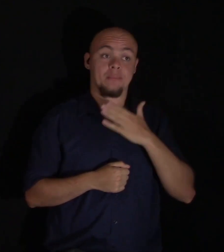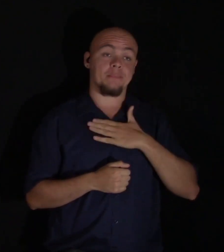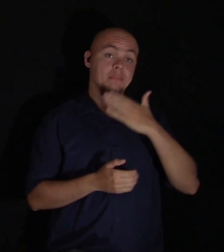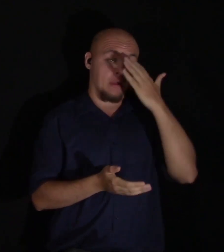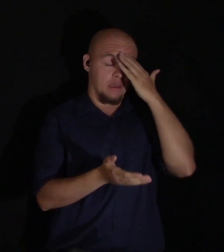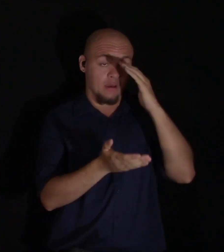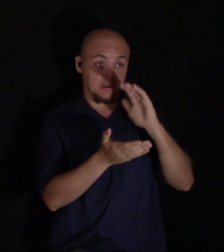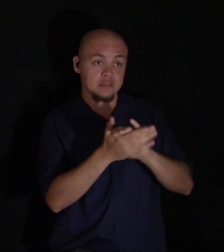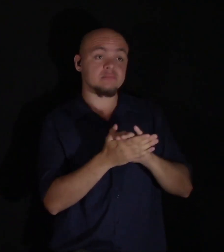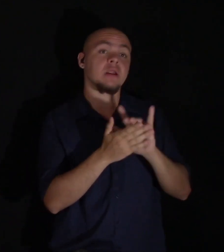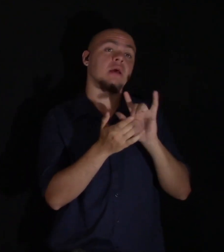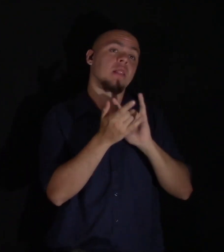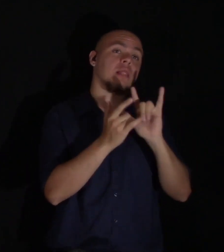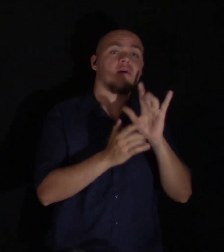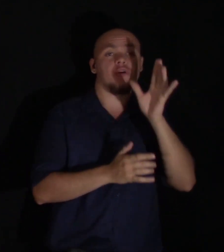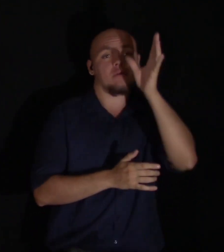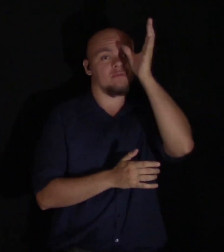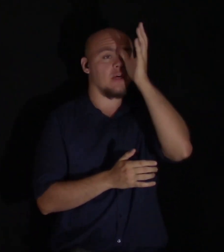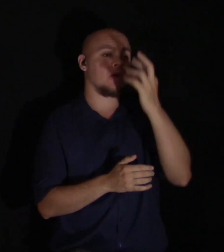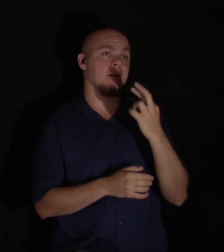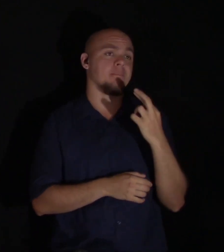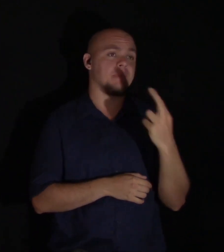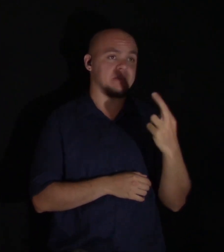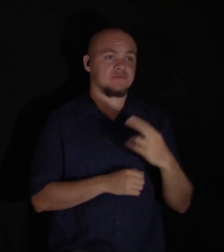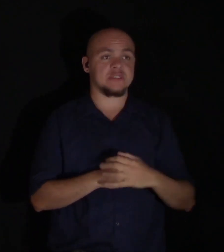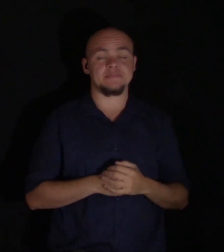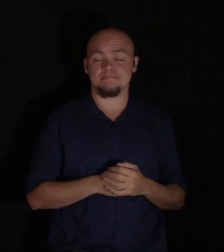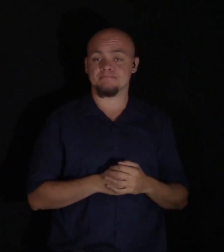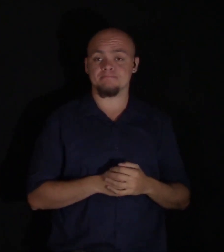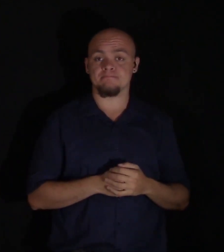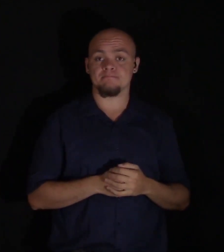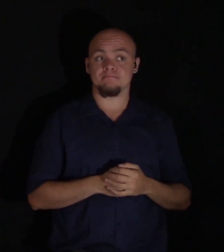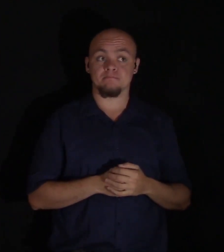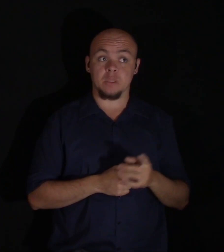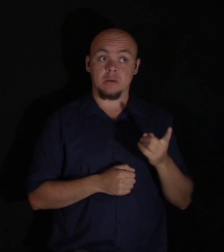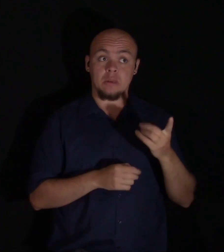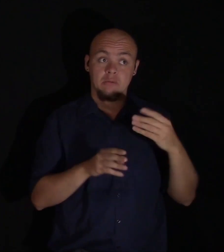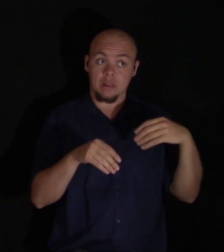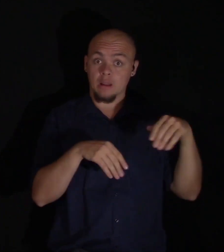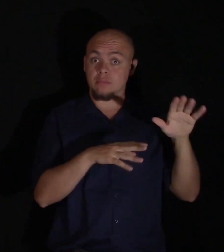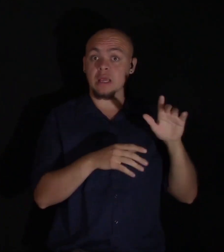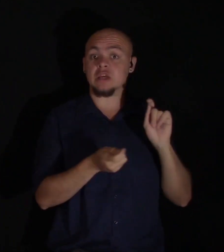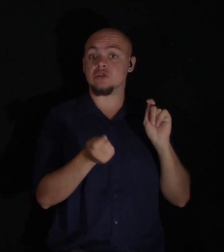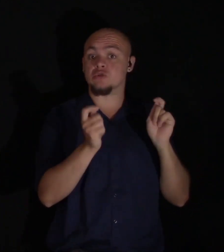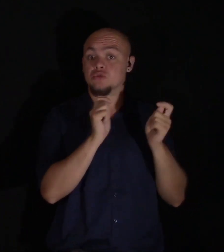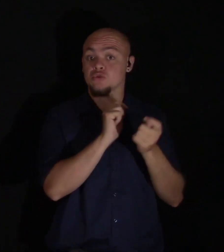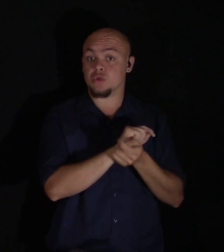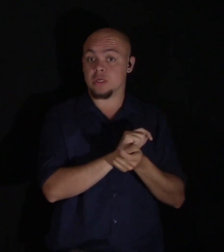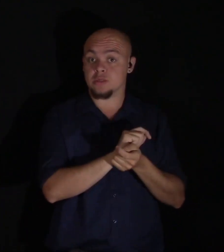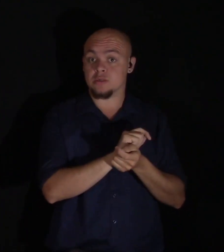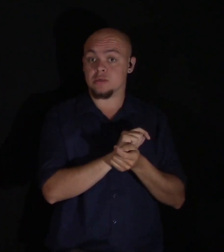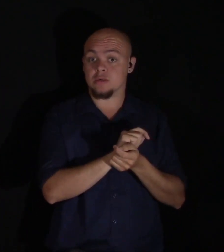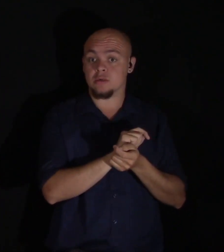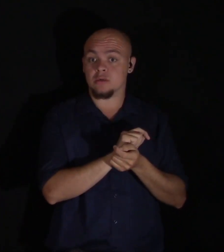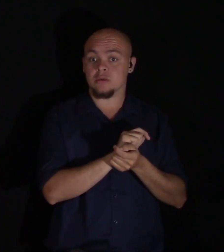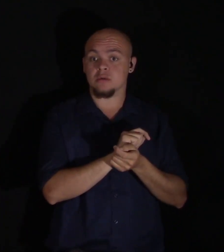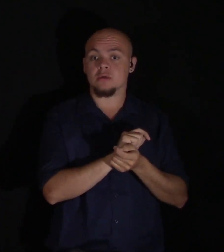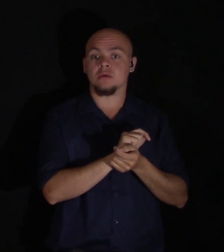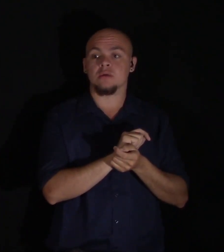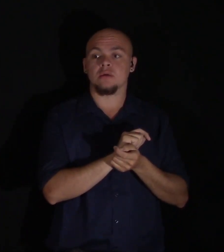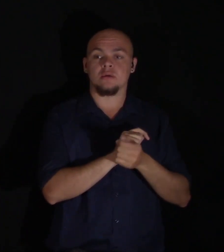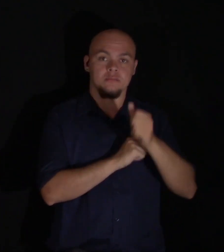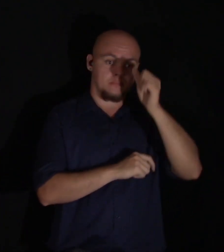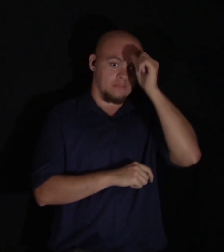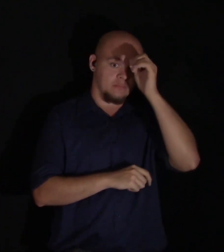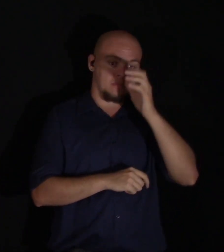husband, lover, father, and best friend. Away, he morphed into men's gay lovers, a